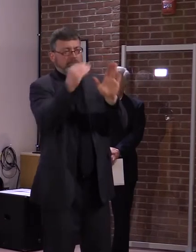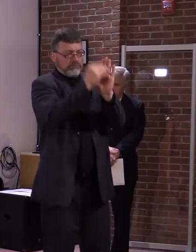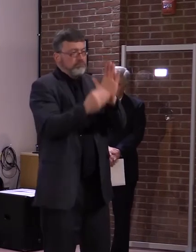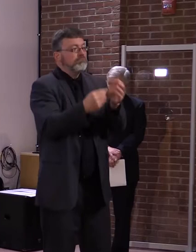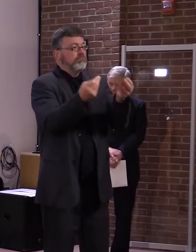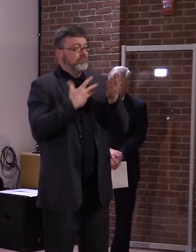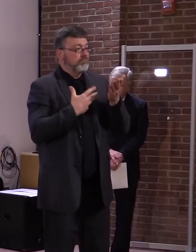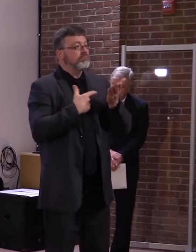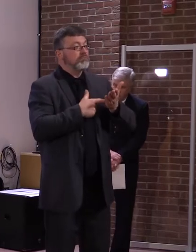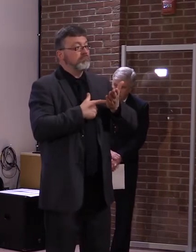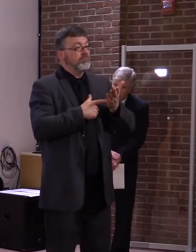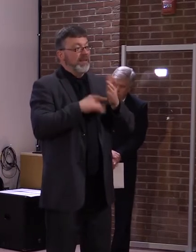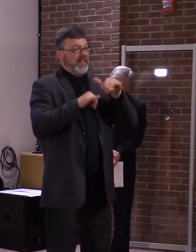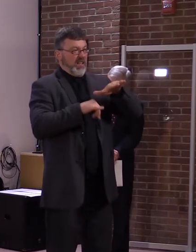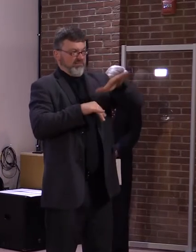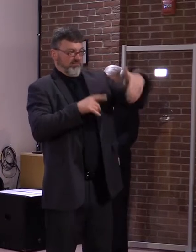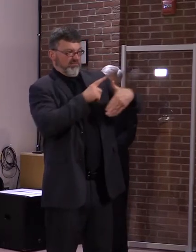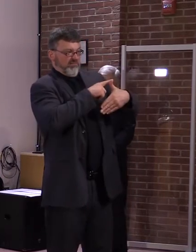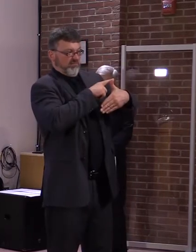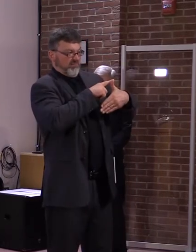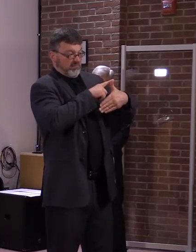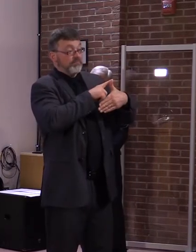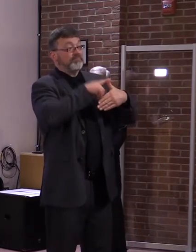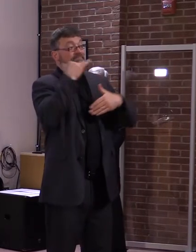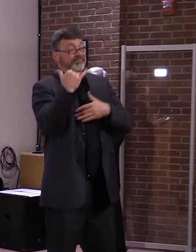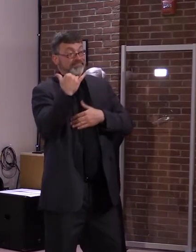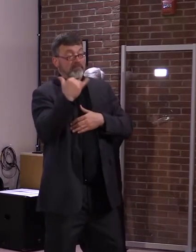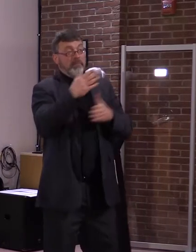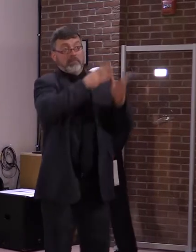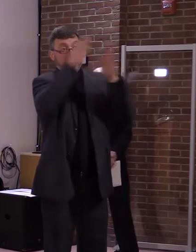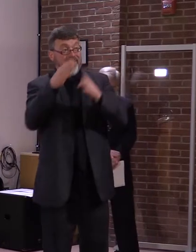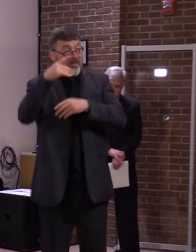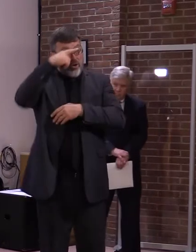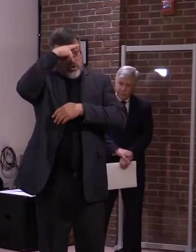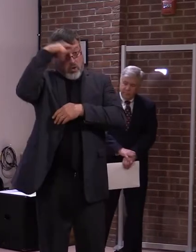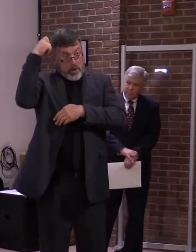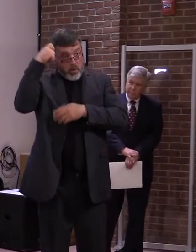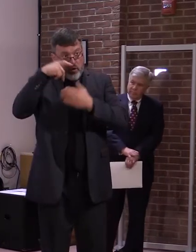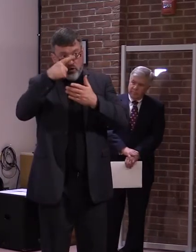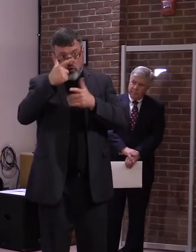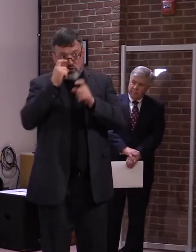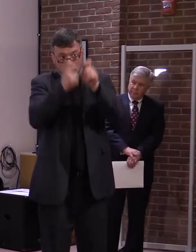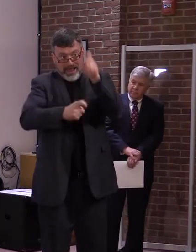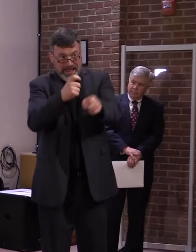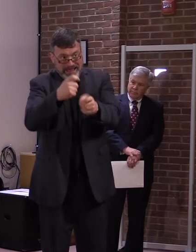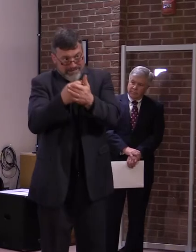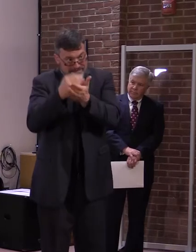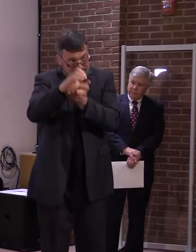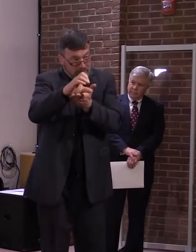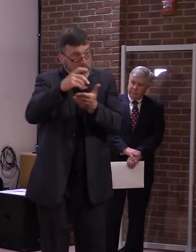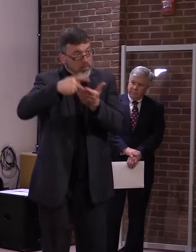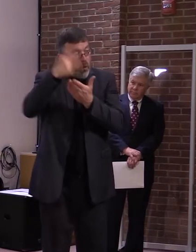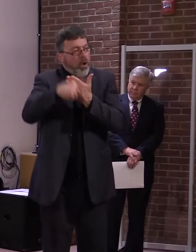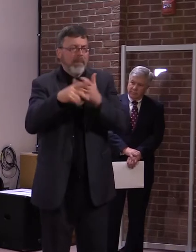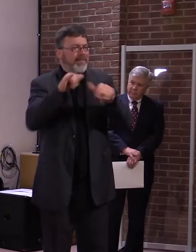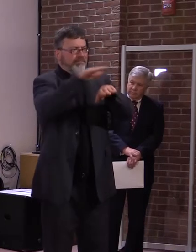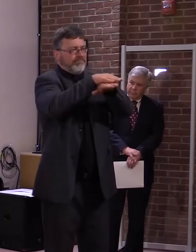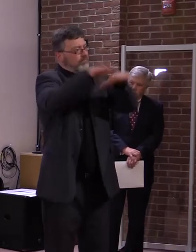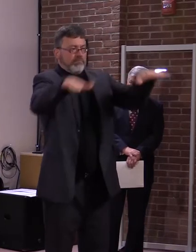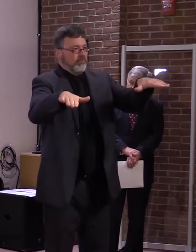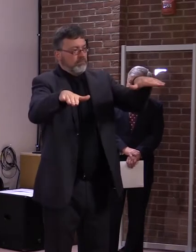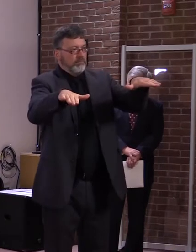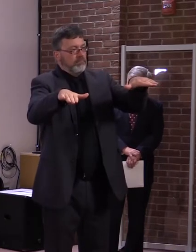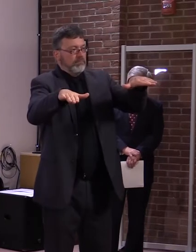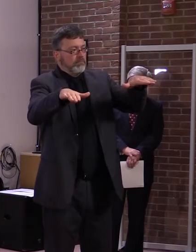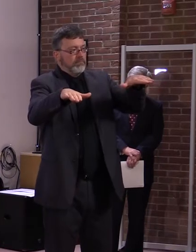program is a subset, and those are the only ones that are being funded directly through the